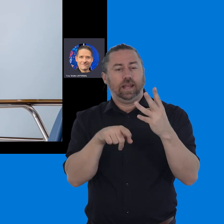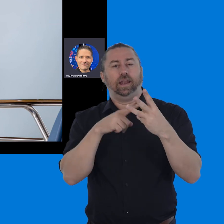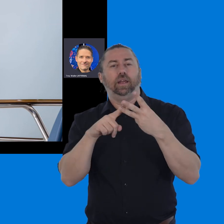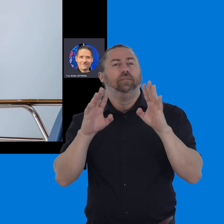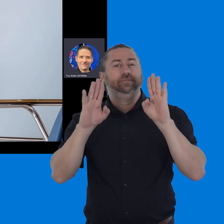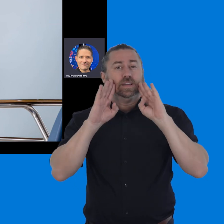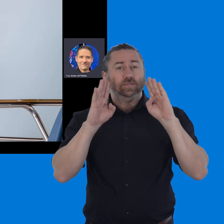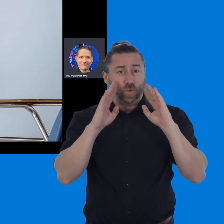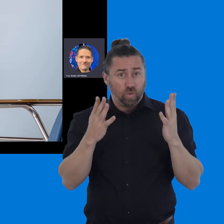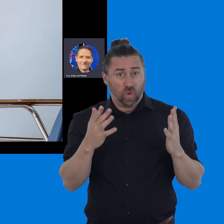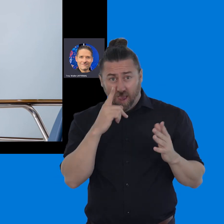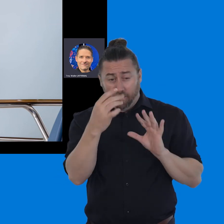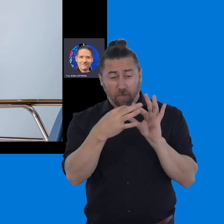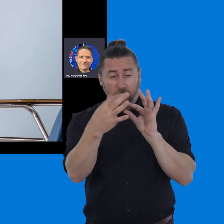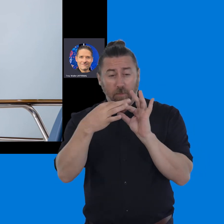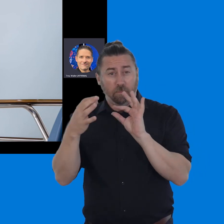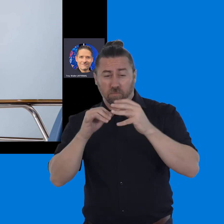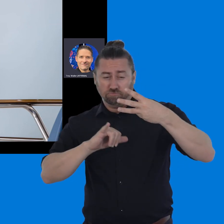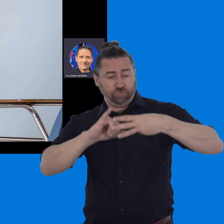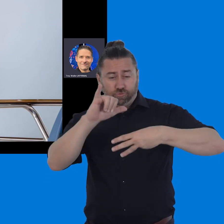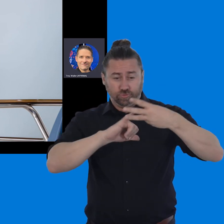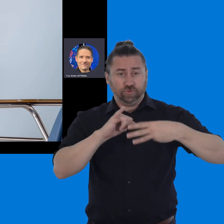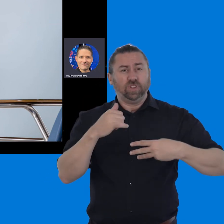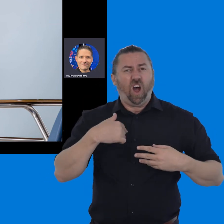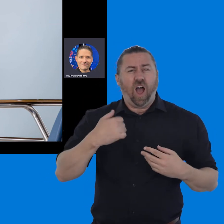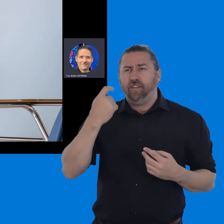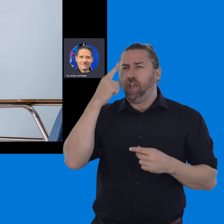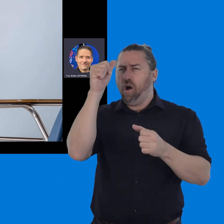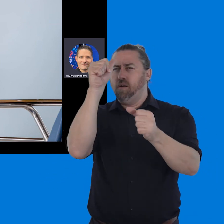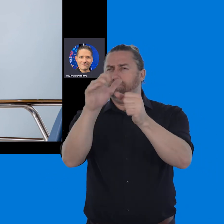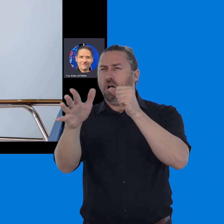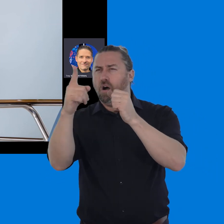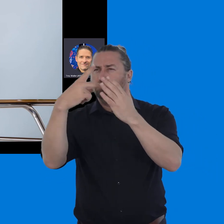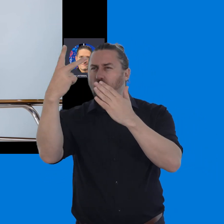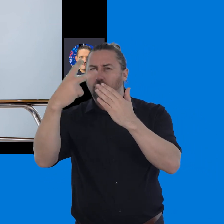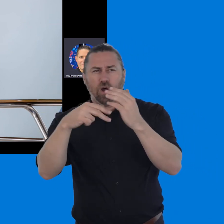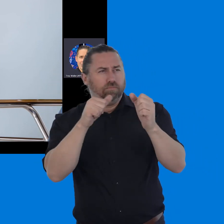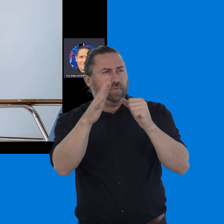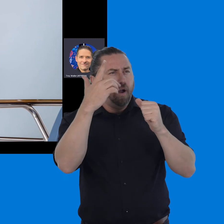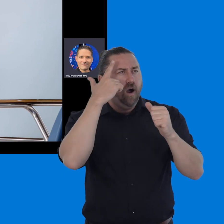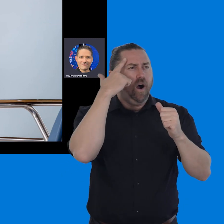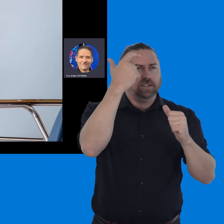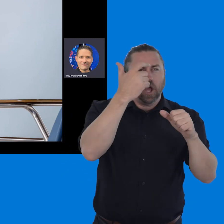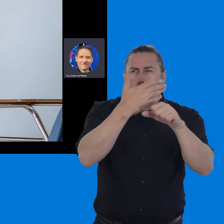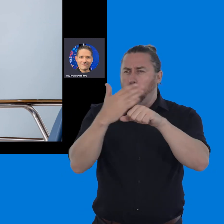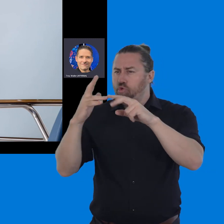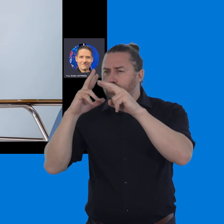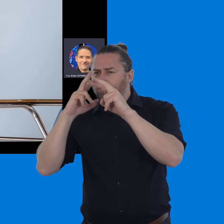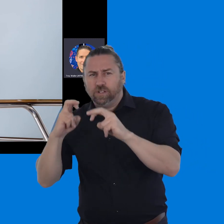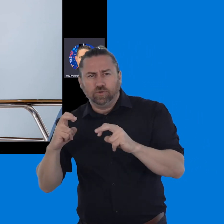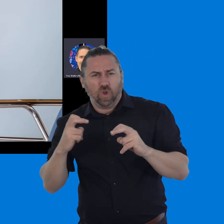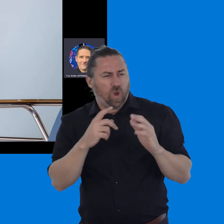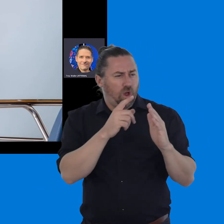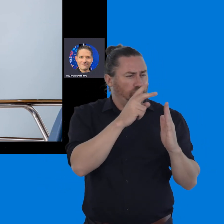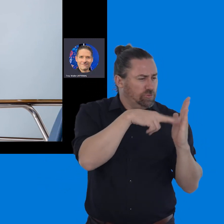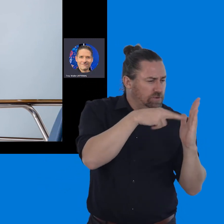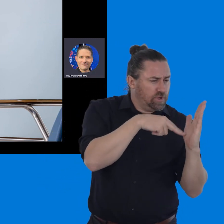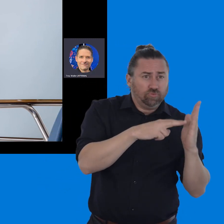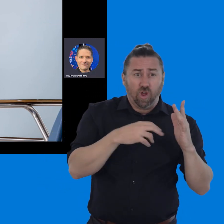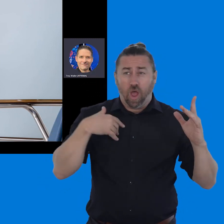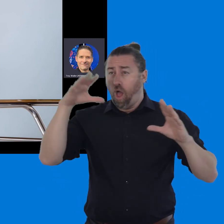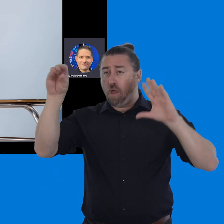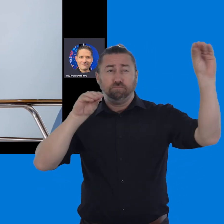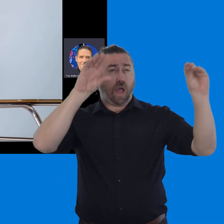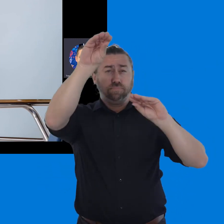Twitter, I'm on LinkedIn, I'm also on Facebook. What I do for you is I find the case studies, I keep you updated with the latest features